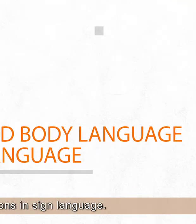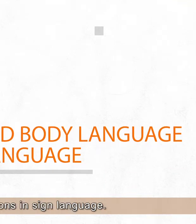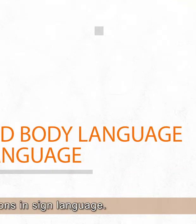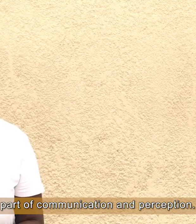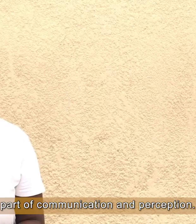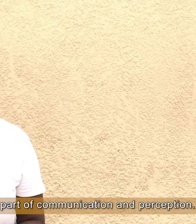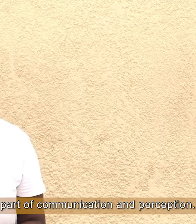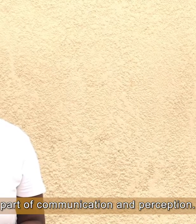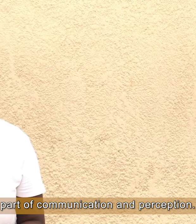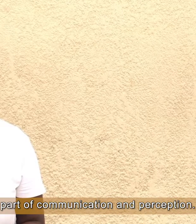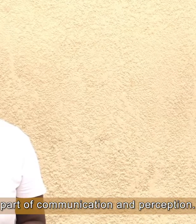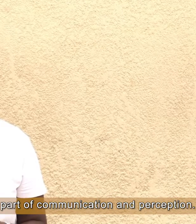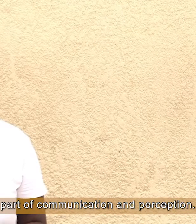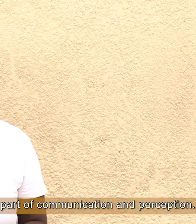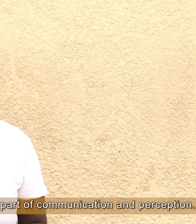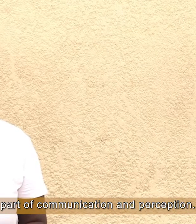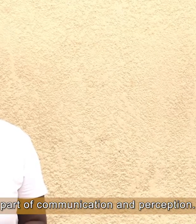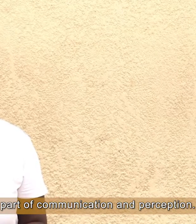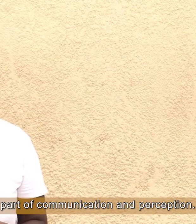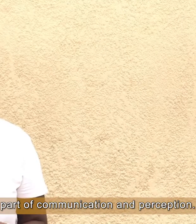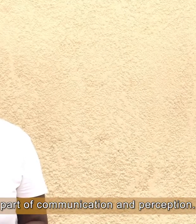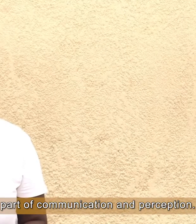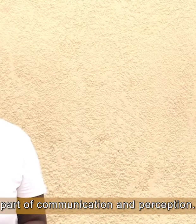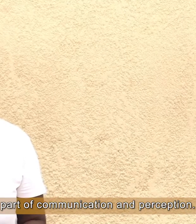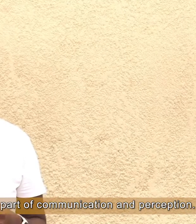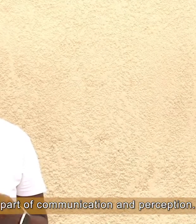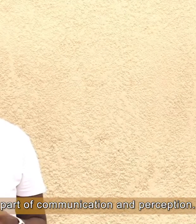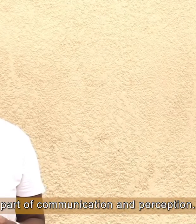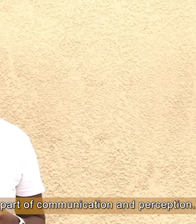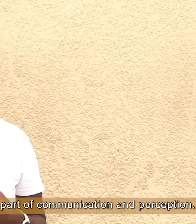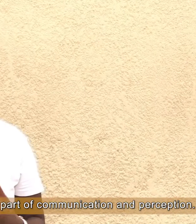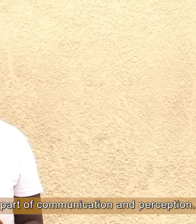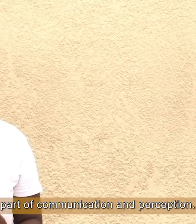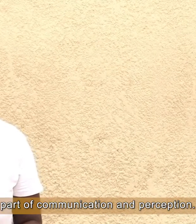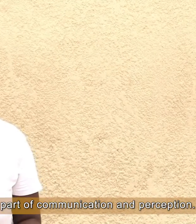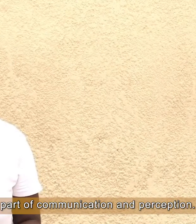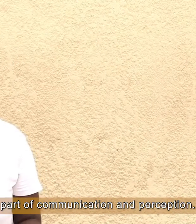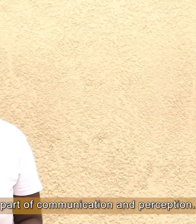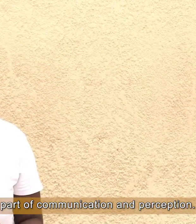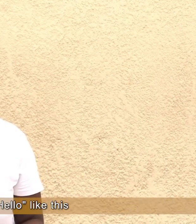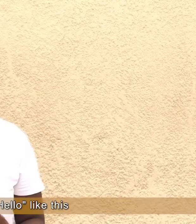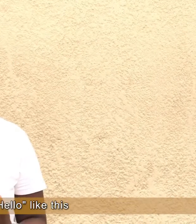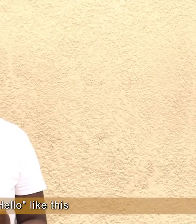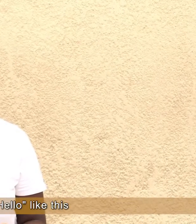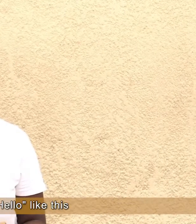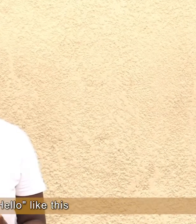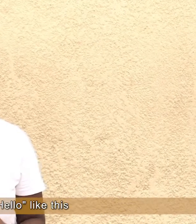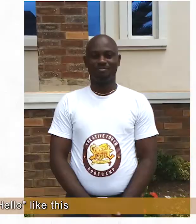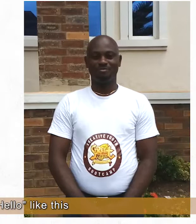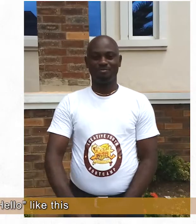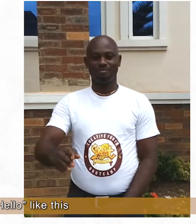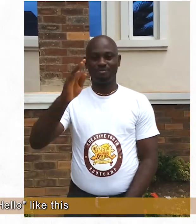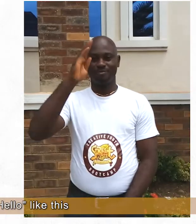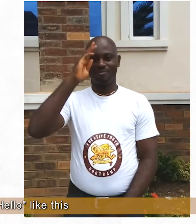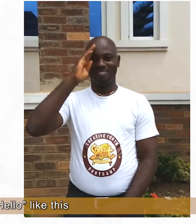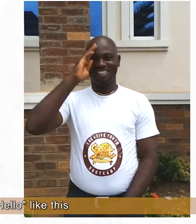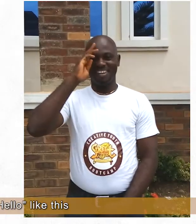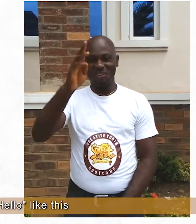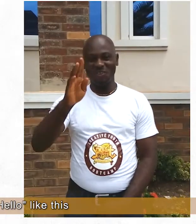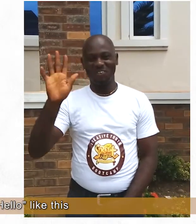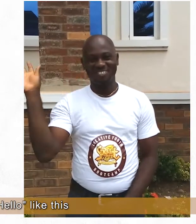language. Facial expressions are a huge part of communication and perception. If we said hello like